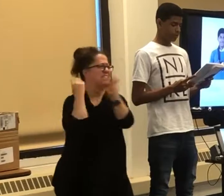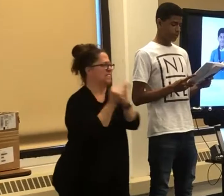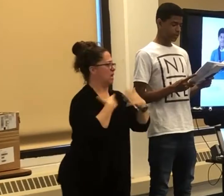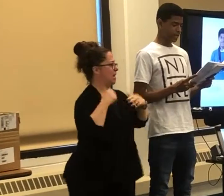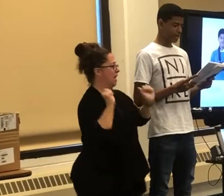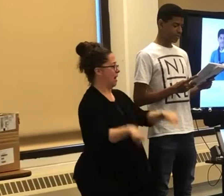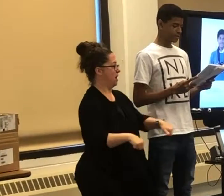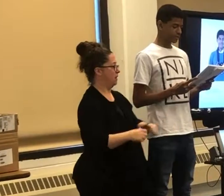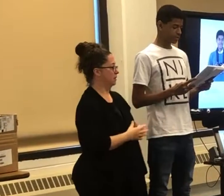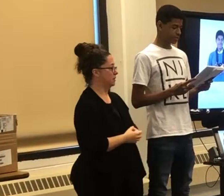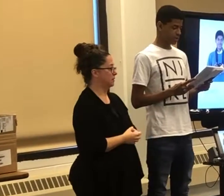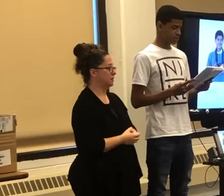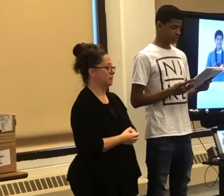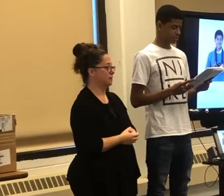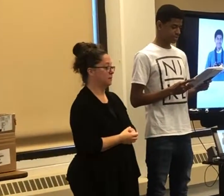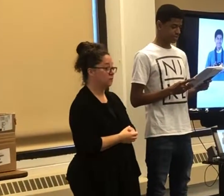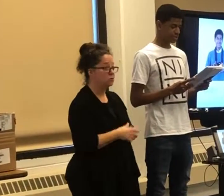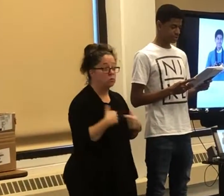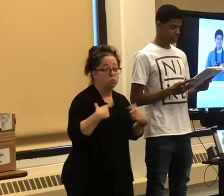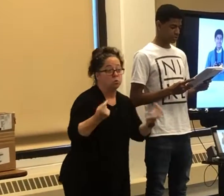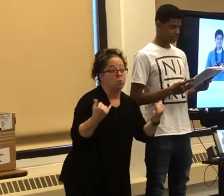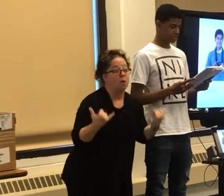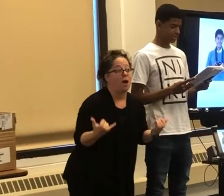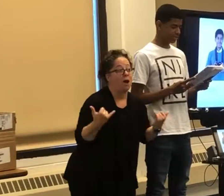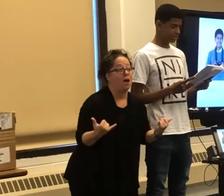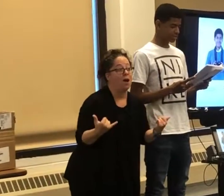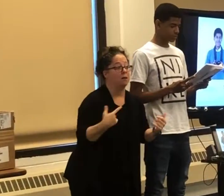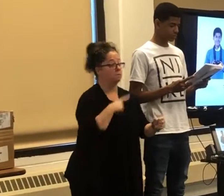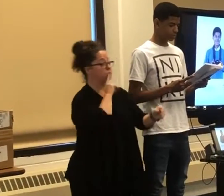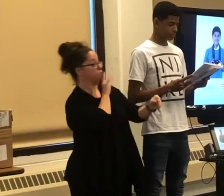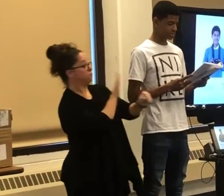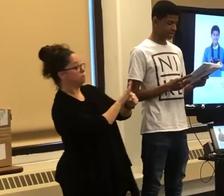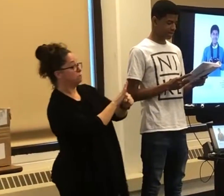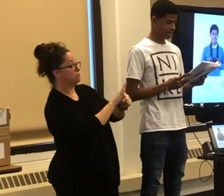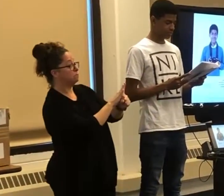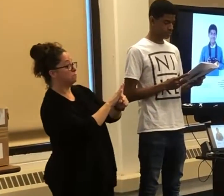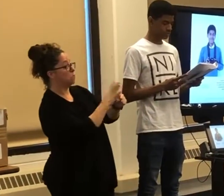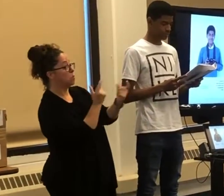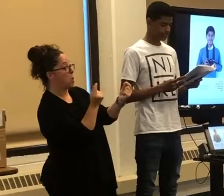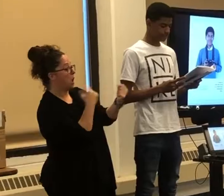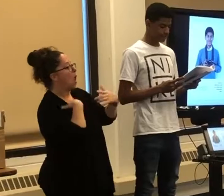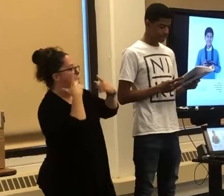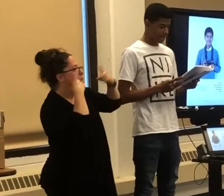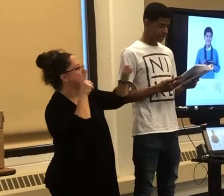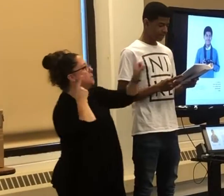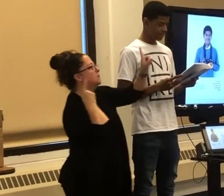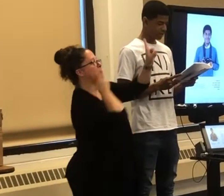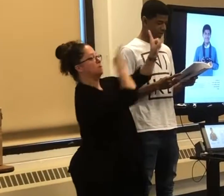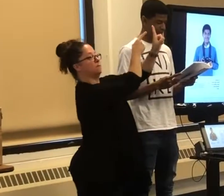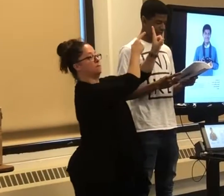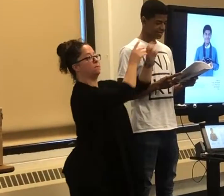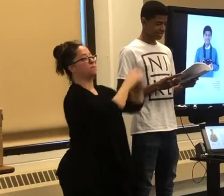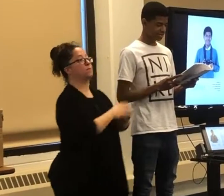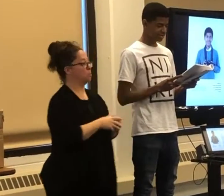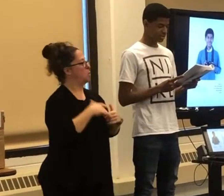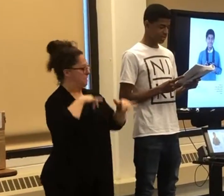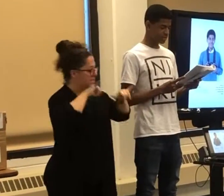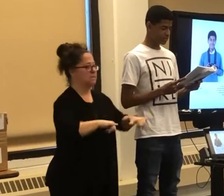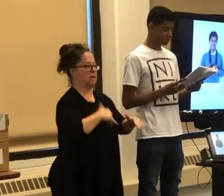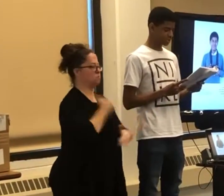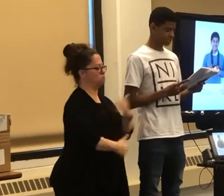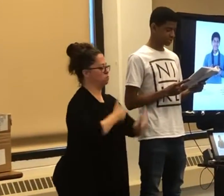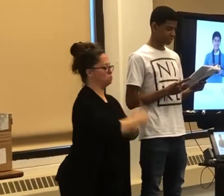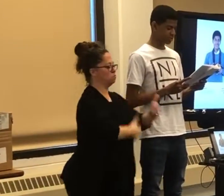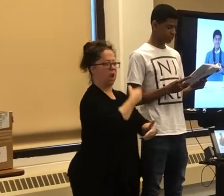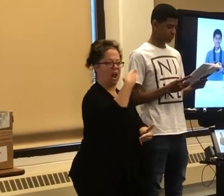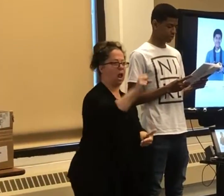What I'm doing now to make sure I will achieve this goal is staying in school and staying out of trouble. I get involved in activities and